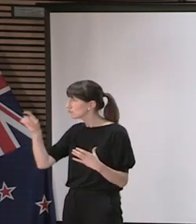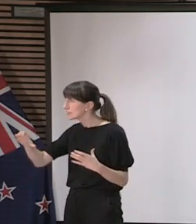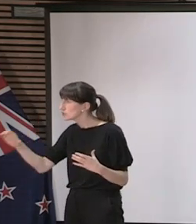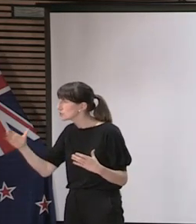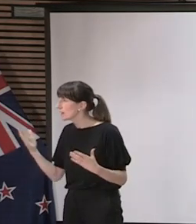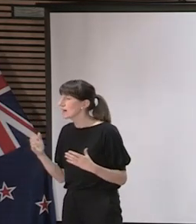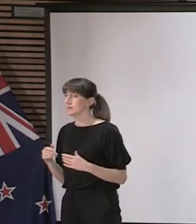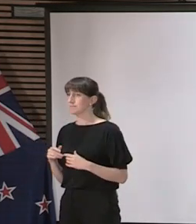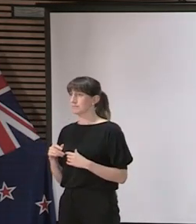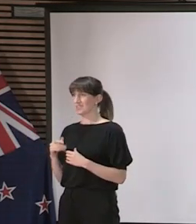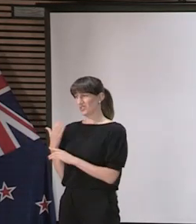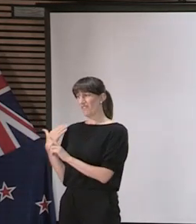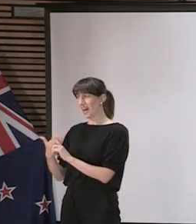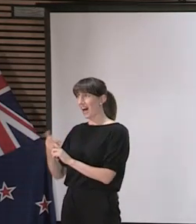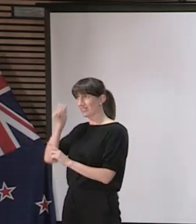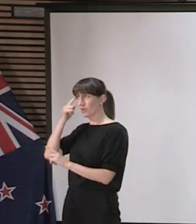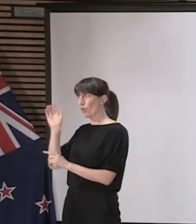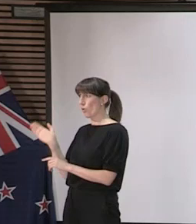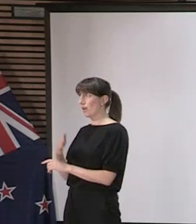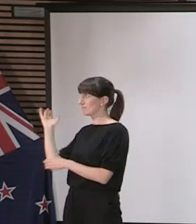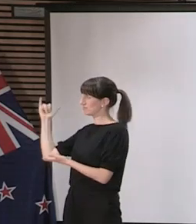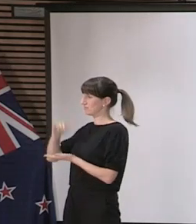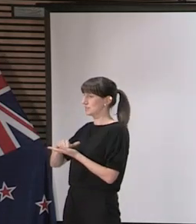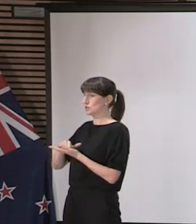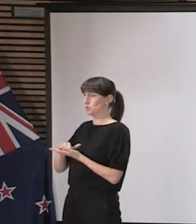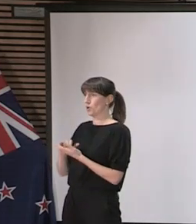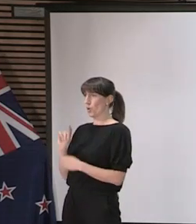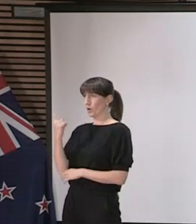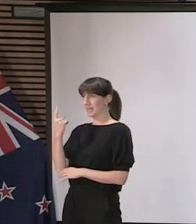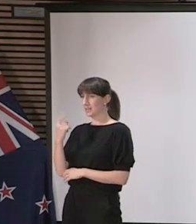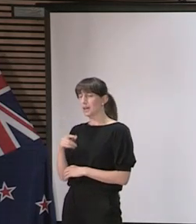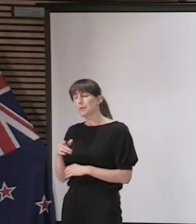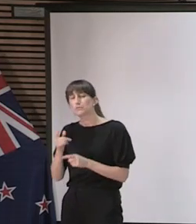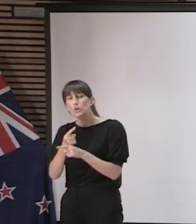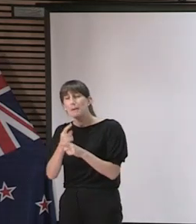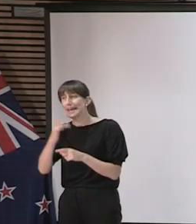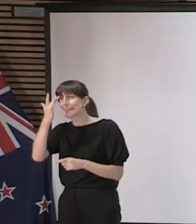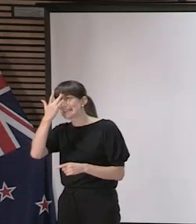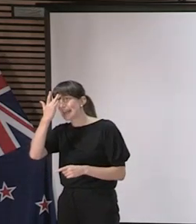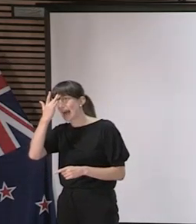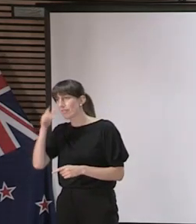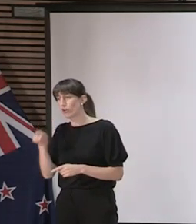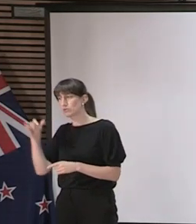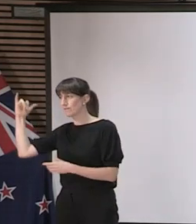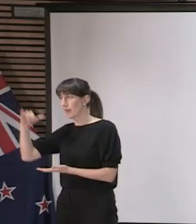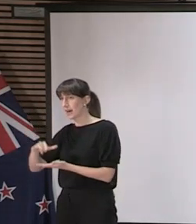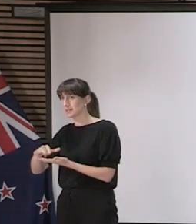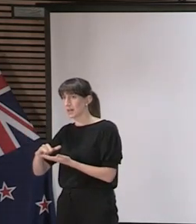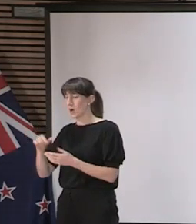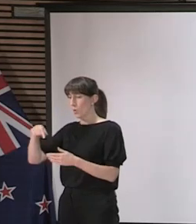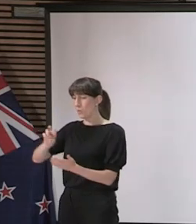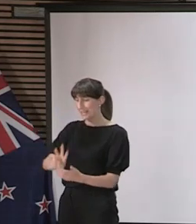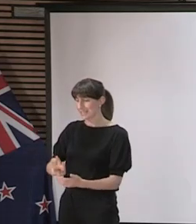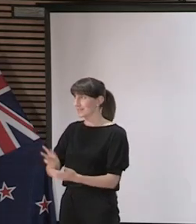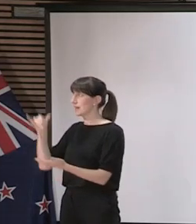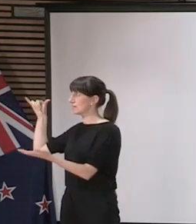I can't comment on what might happen in the future. Specifically the India flights, because if they were coming back to Wellington and Christchurch, wouldn't you need to